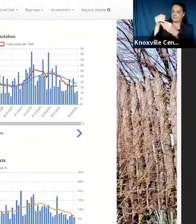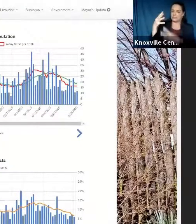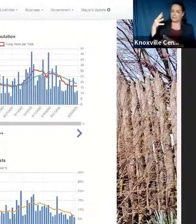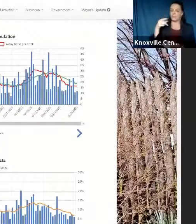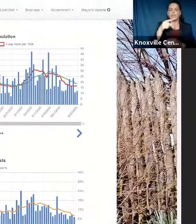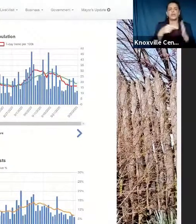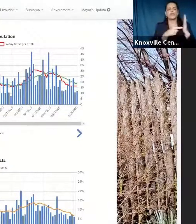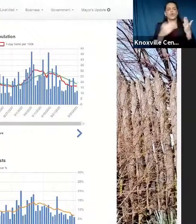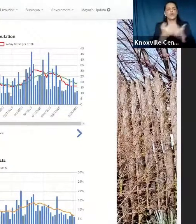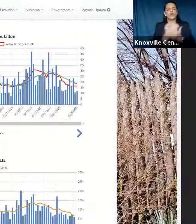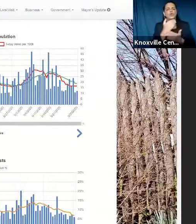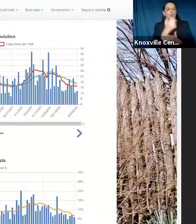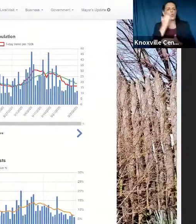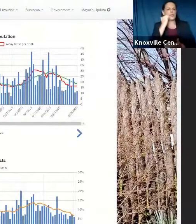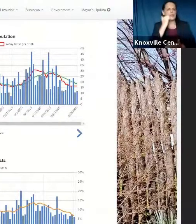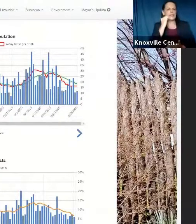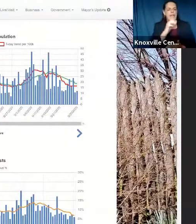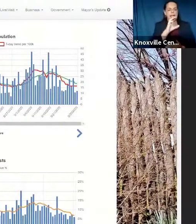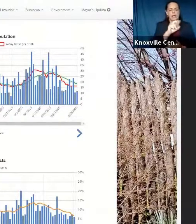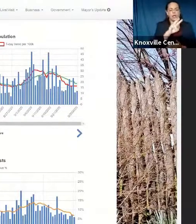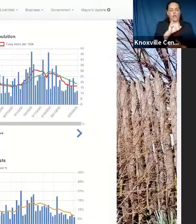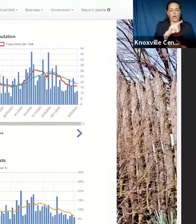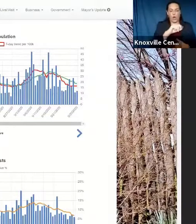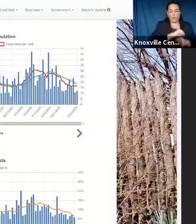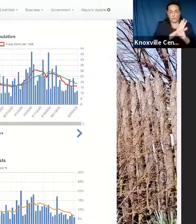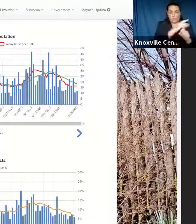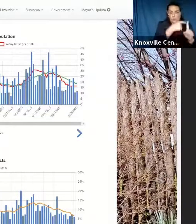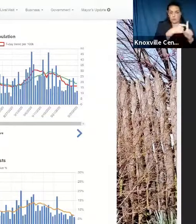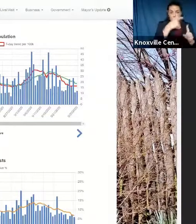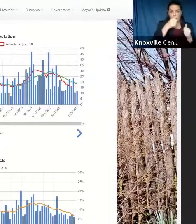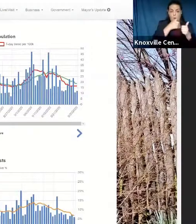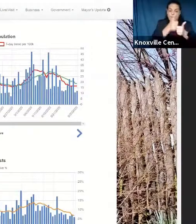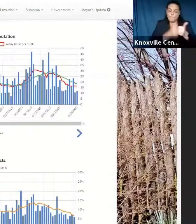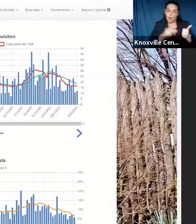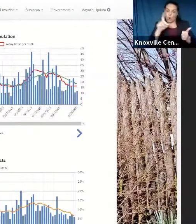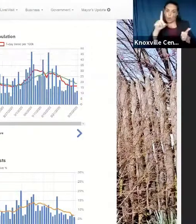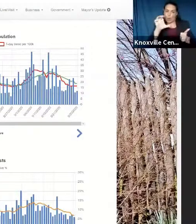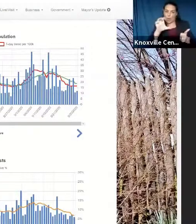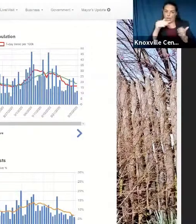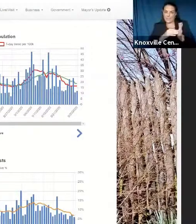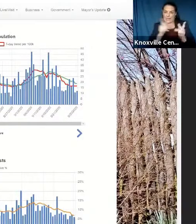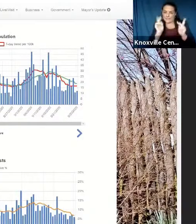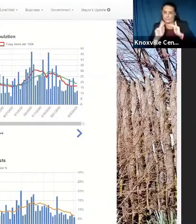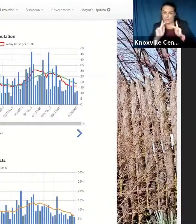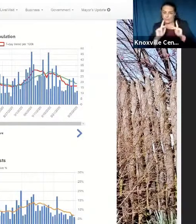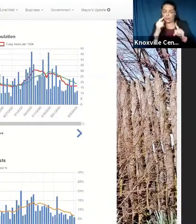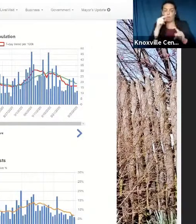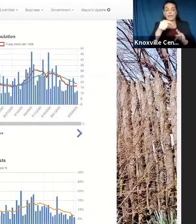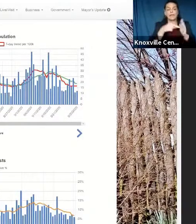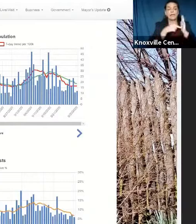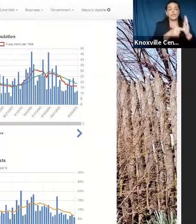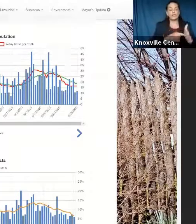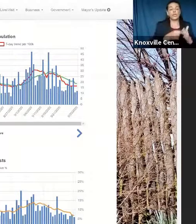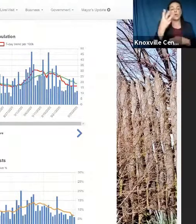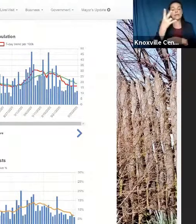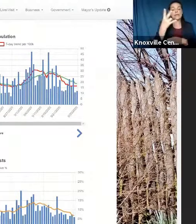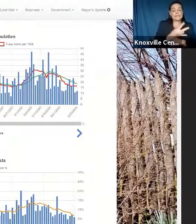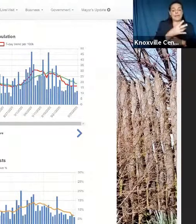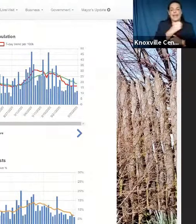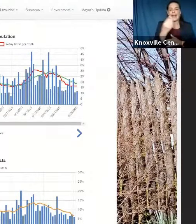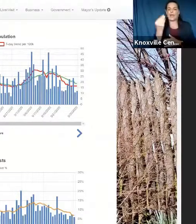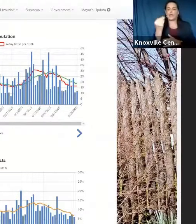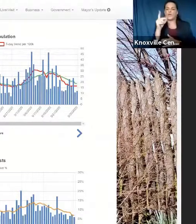daily cases per 100,000 population. On this graph, we also show the 7-day and 14-day trend